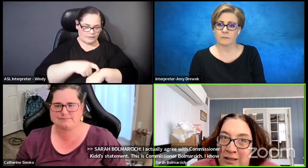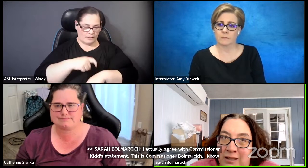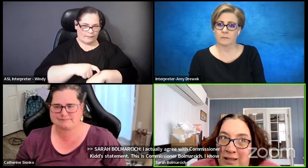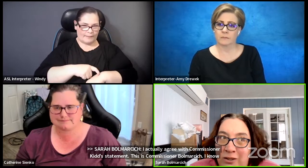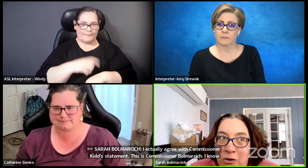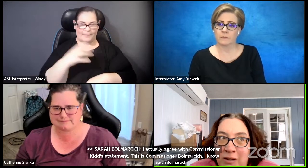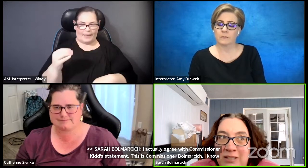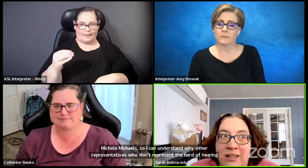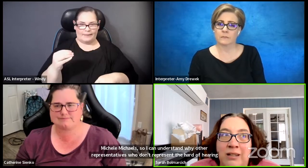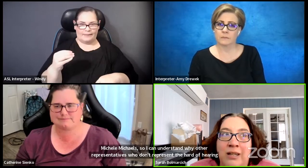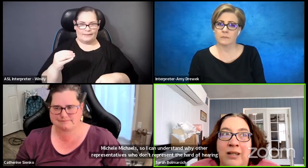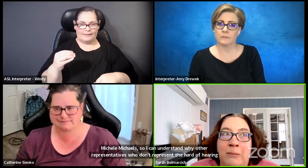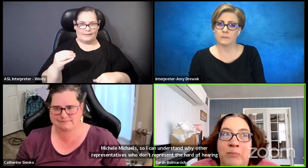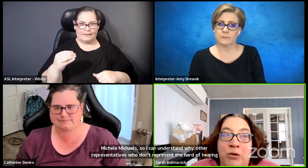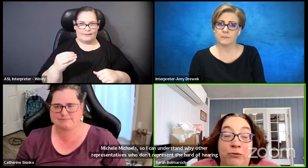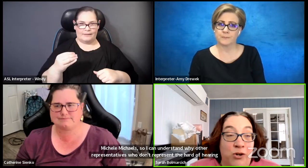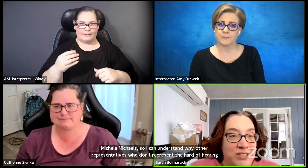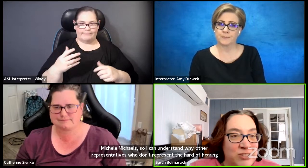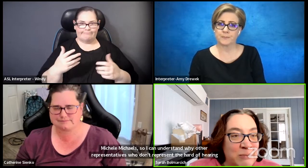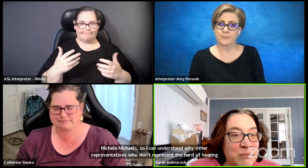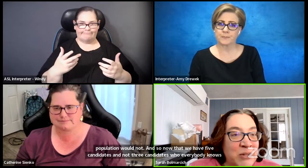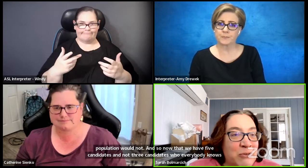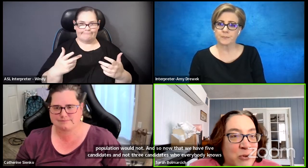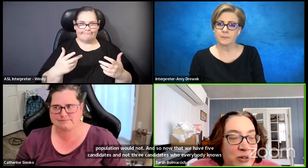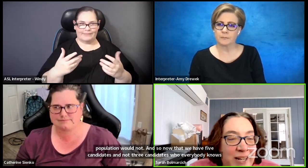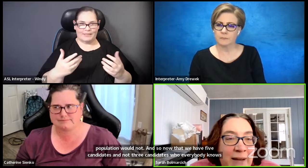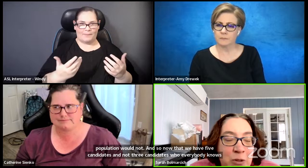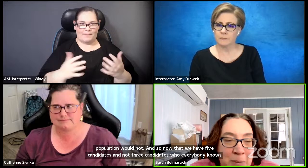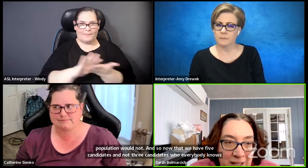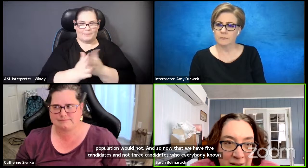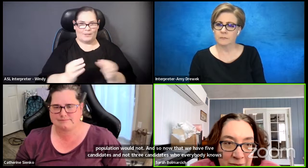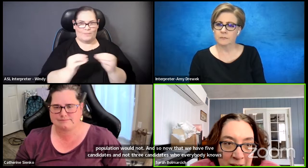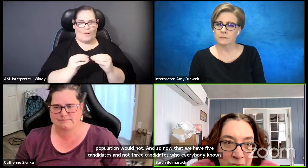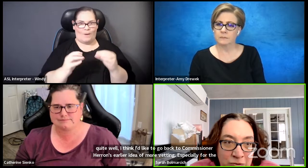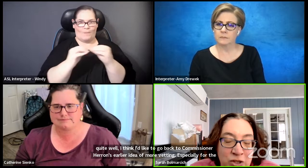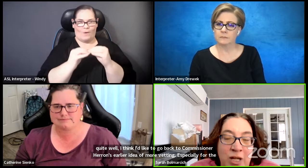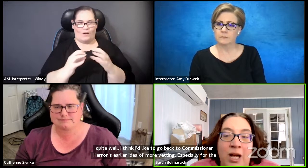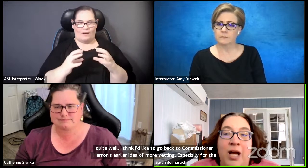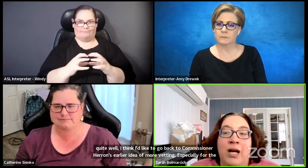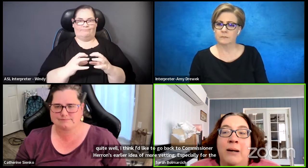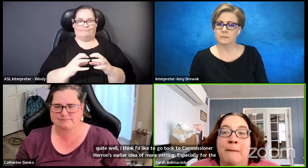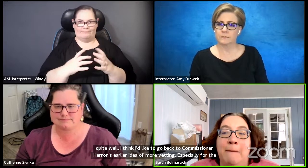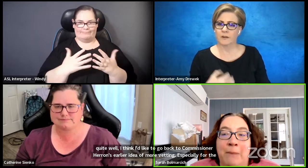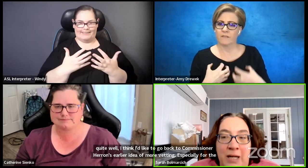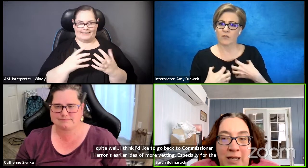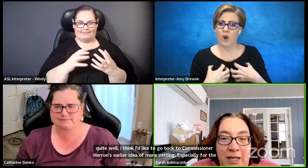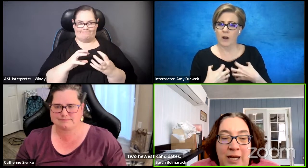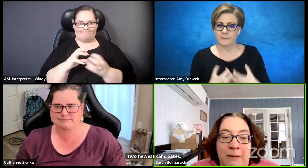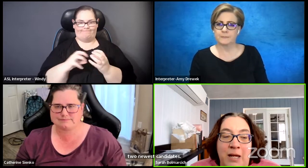it's increasingly fraught for everybody involved.